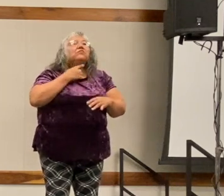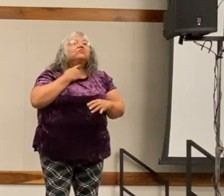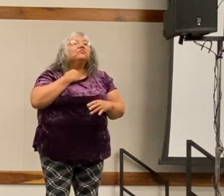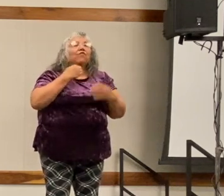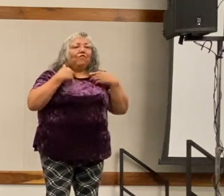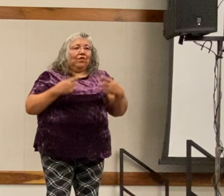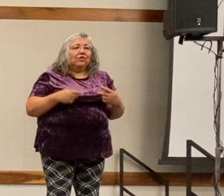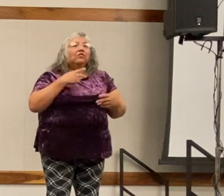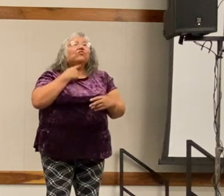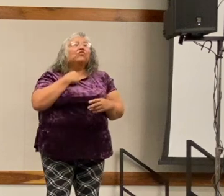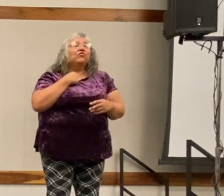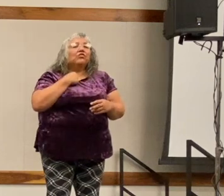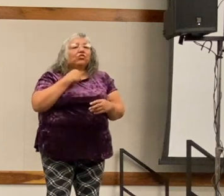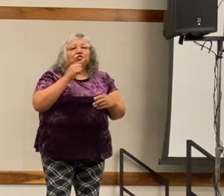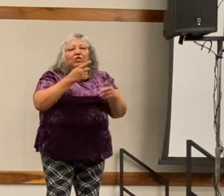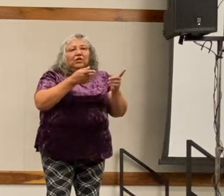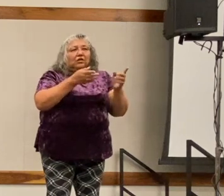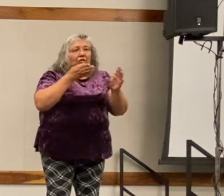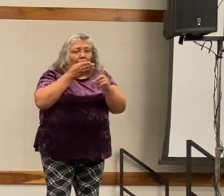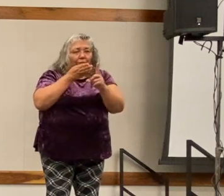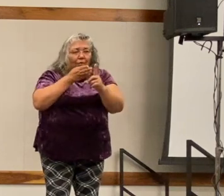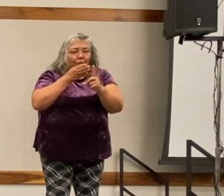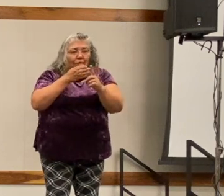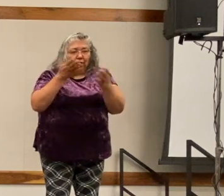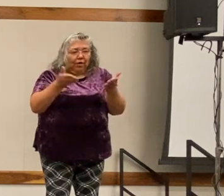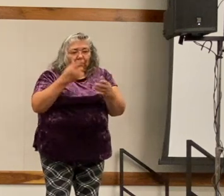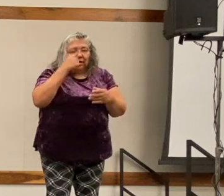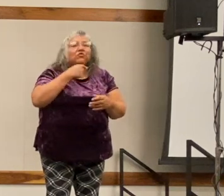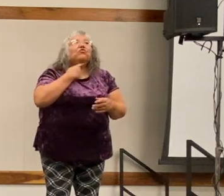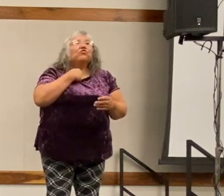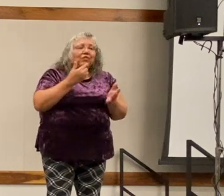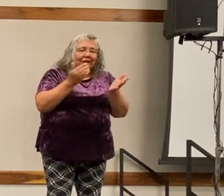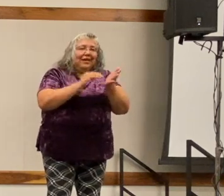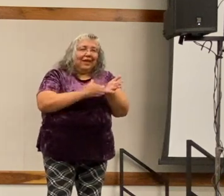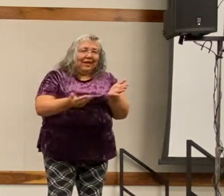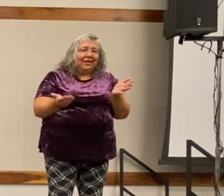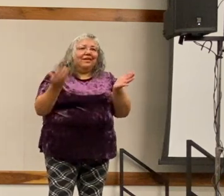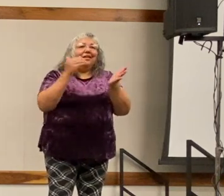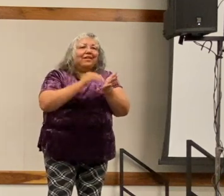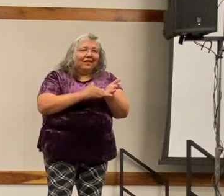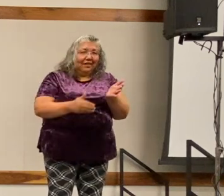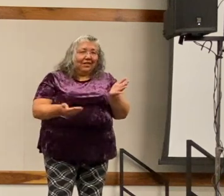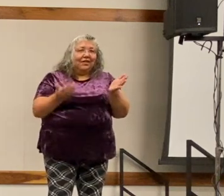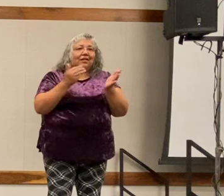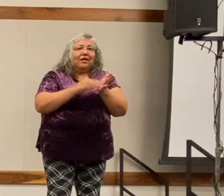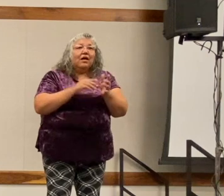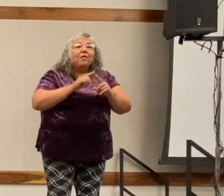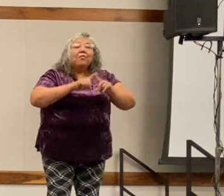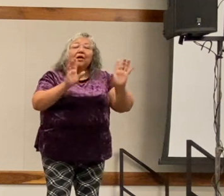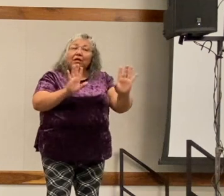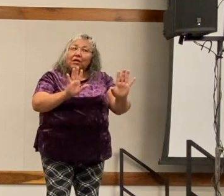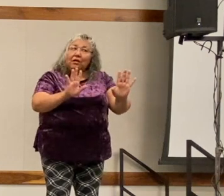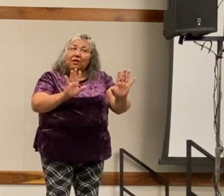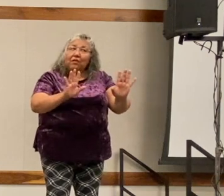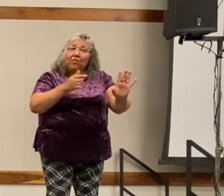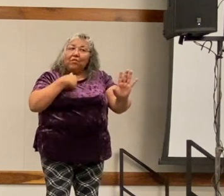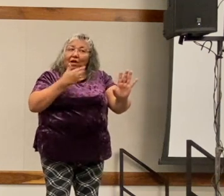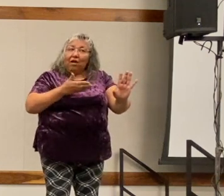thirst. And you just keep coming back because you get thirsty again and again." He says, "But what